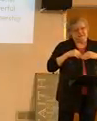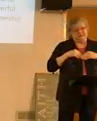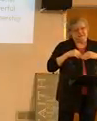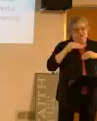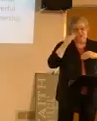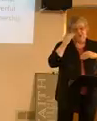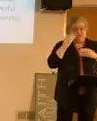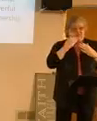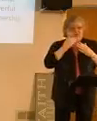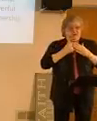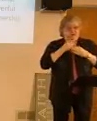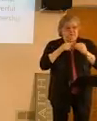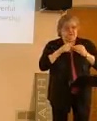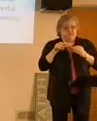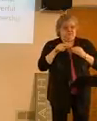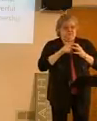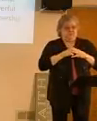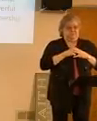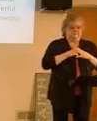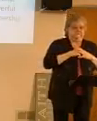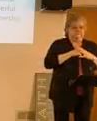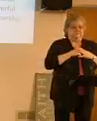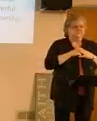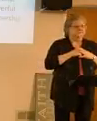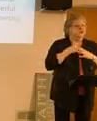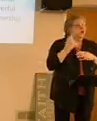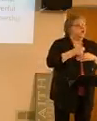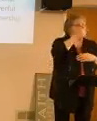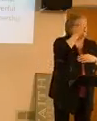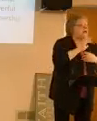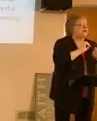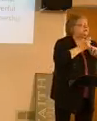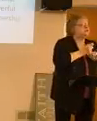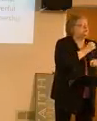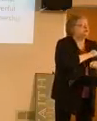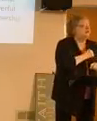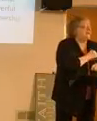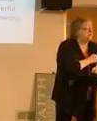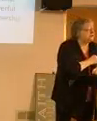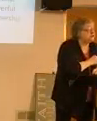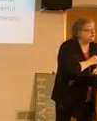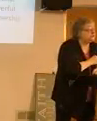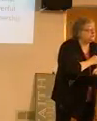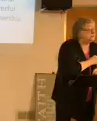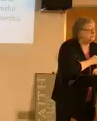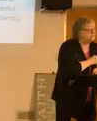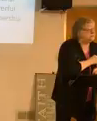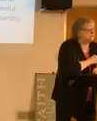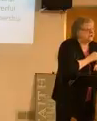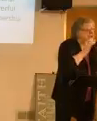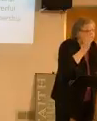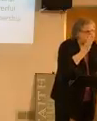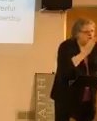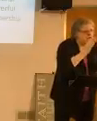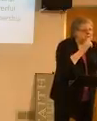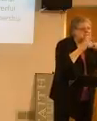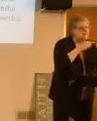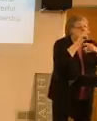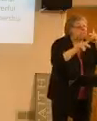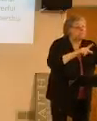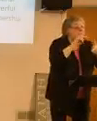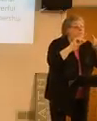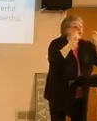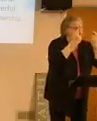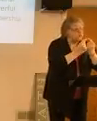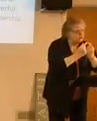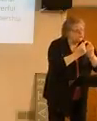to think good of. Only God can change our attitude and our focus about a people group and the language